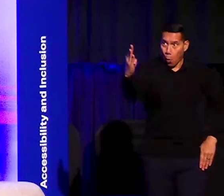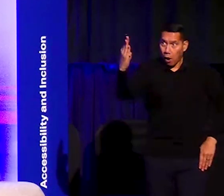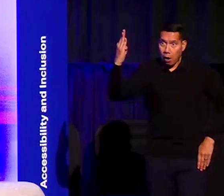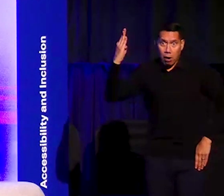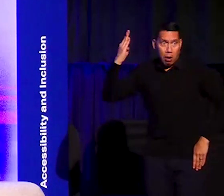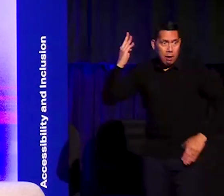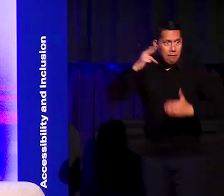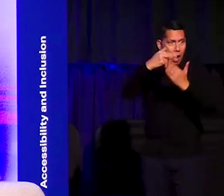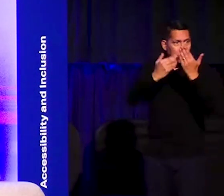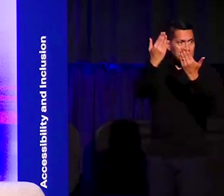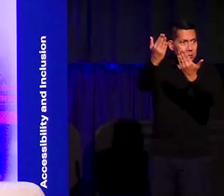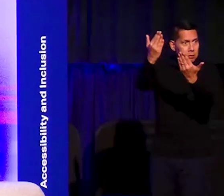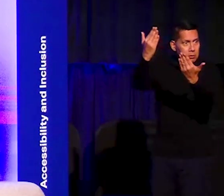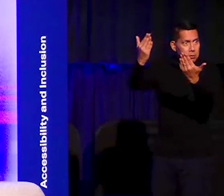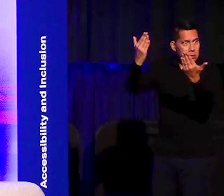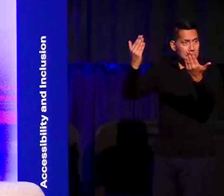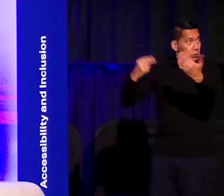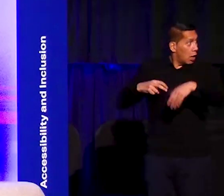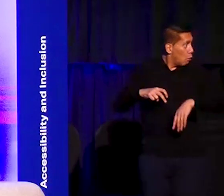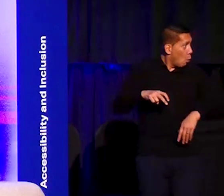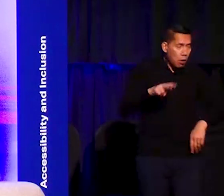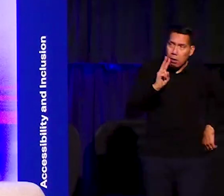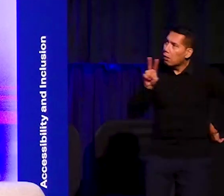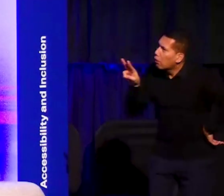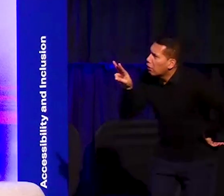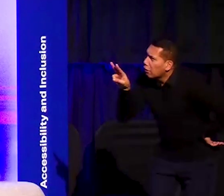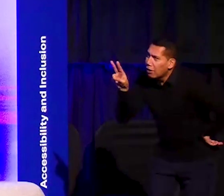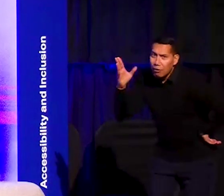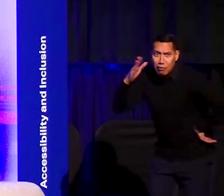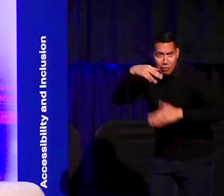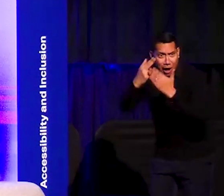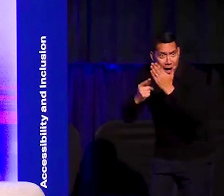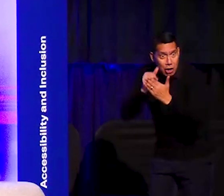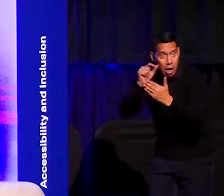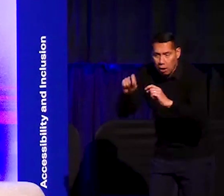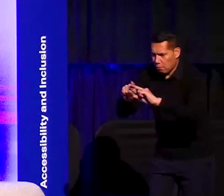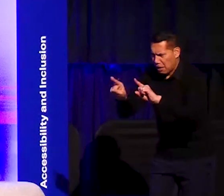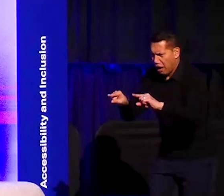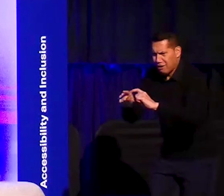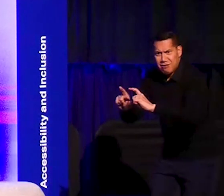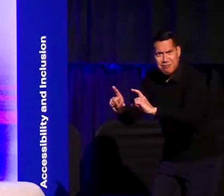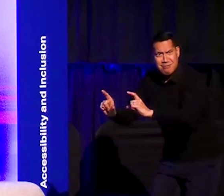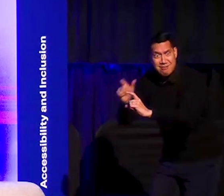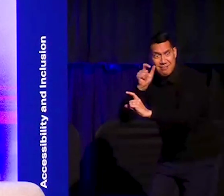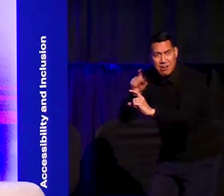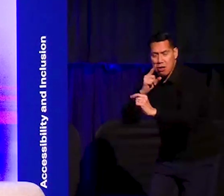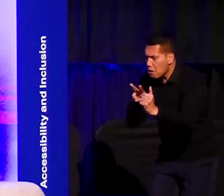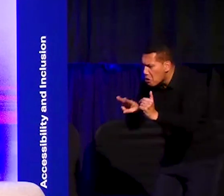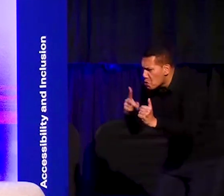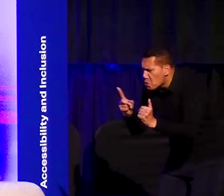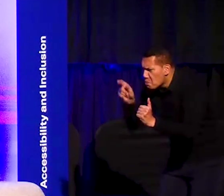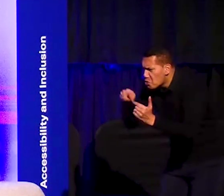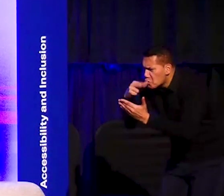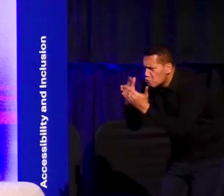covered in art. And I had to bend down a little bit to read the art. You know, the little plaques that they put on there to, like, tell you who the artist